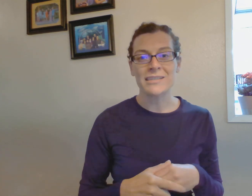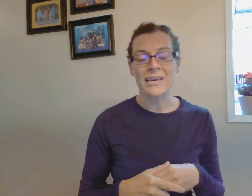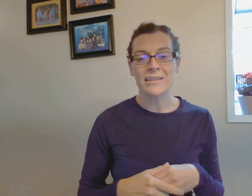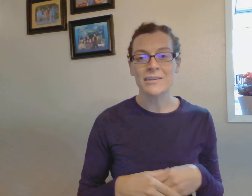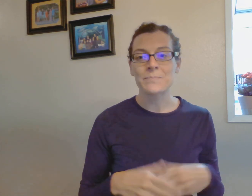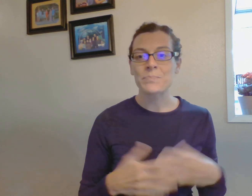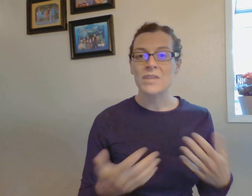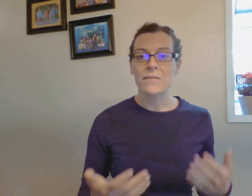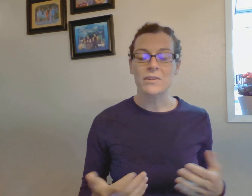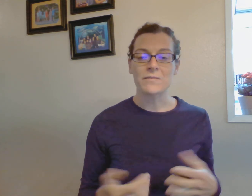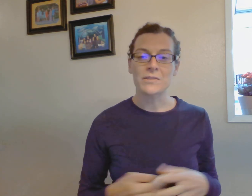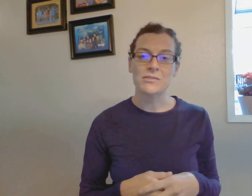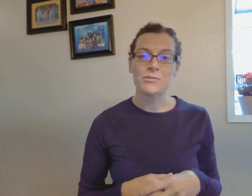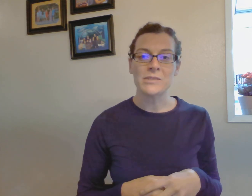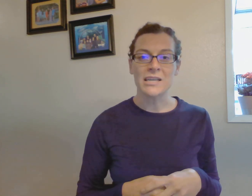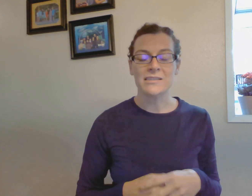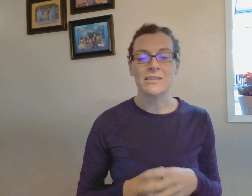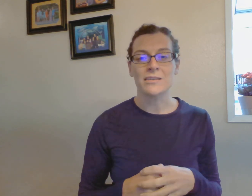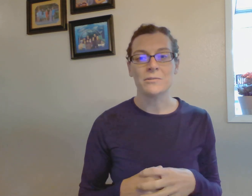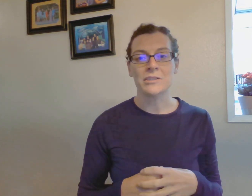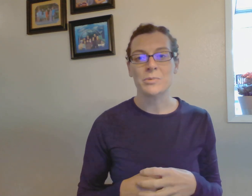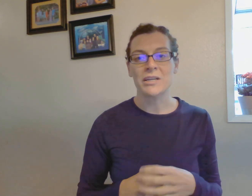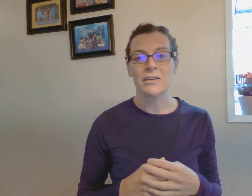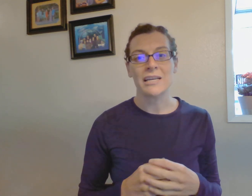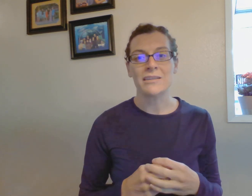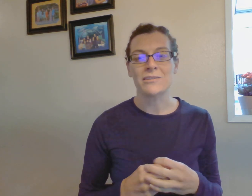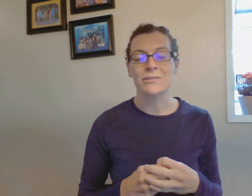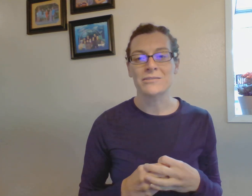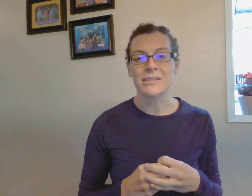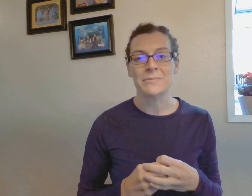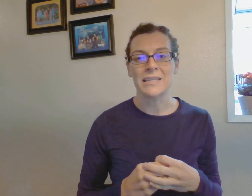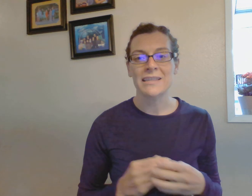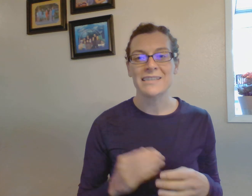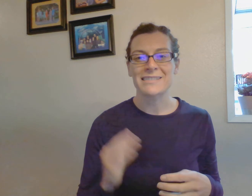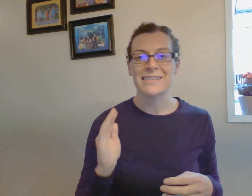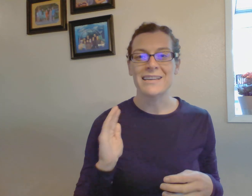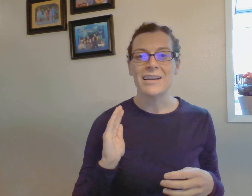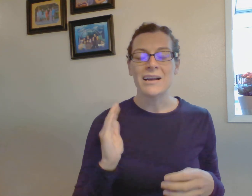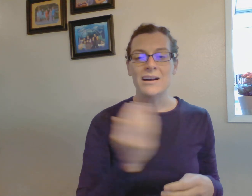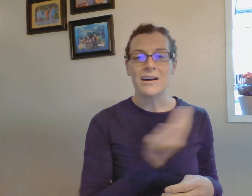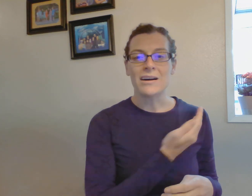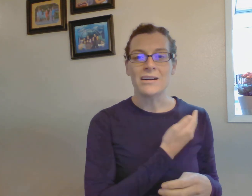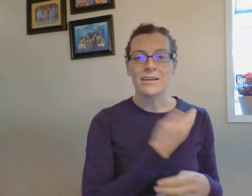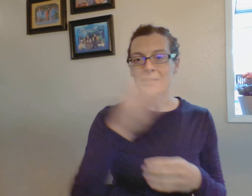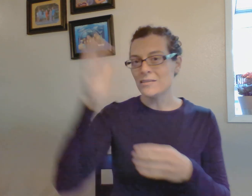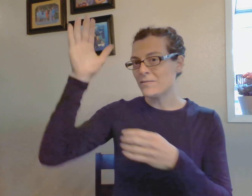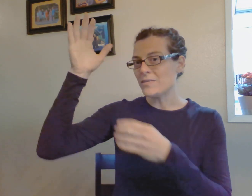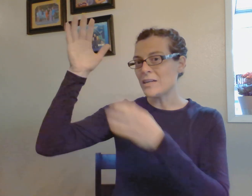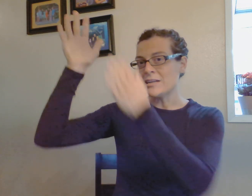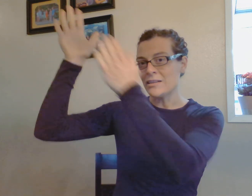together for the first two lines of the Lord's Prayer. And it'll go something like this. Our Father